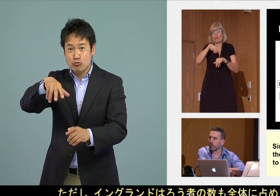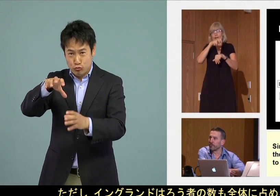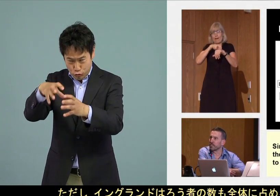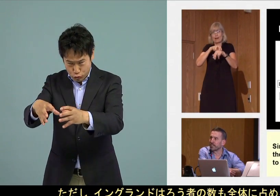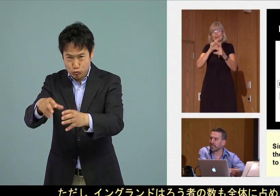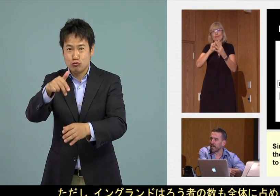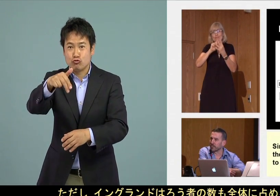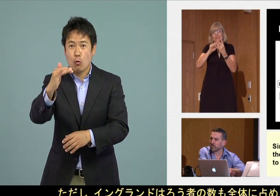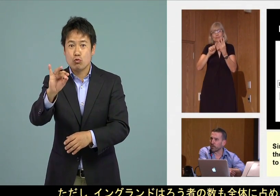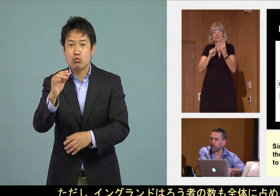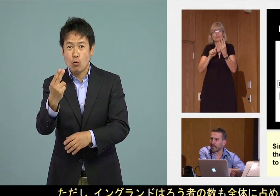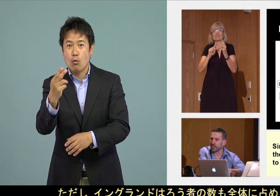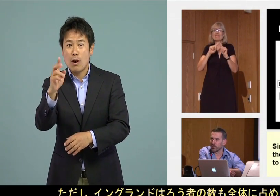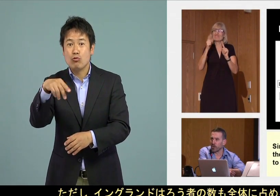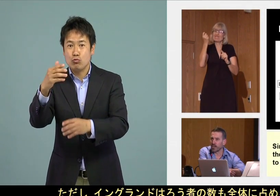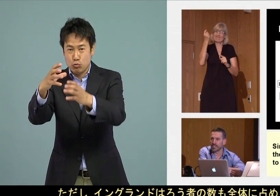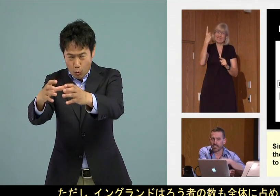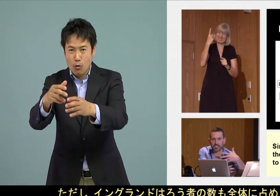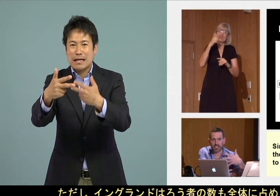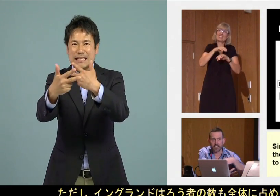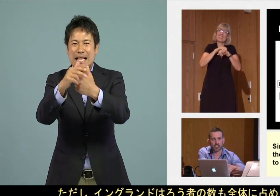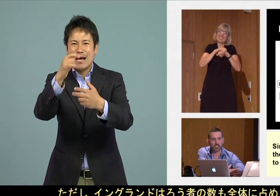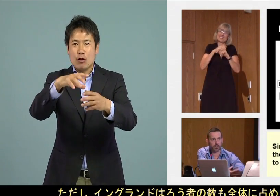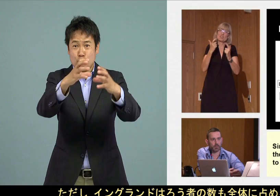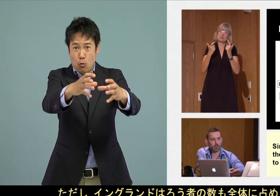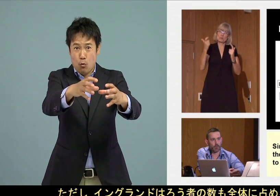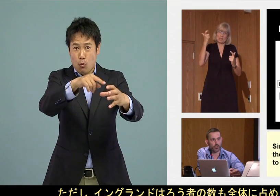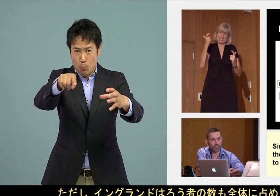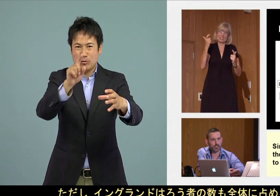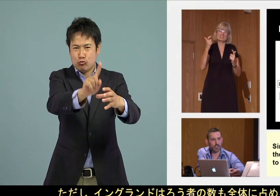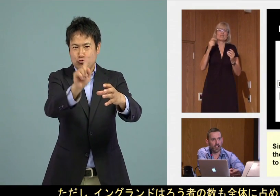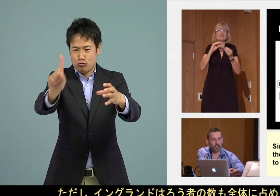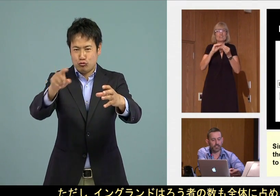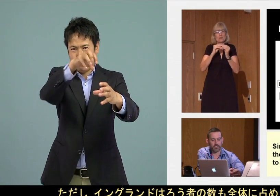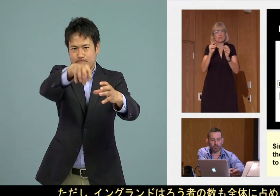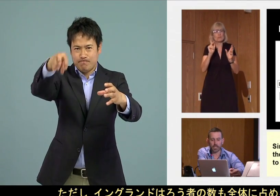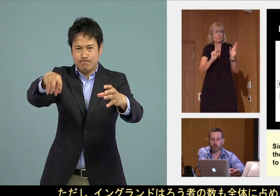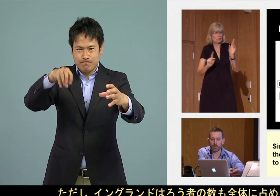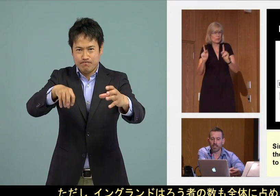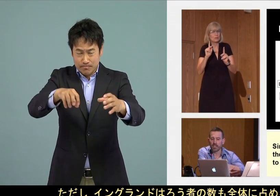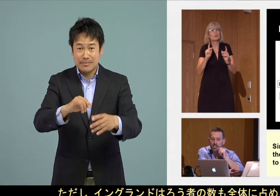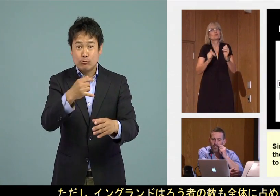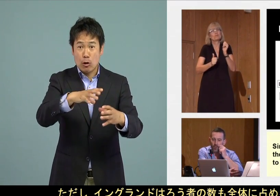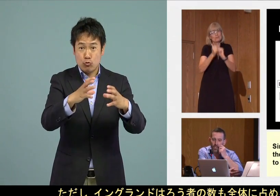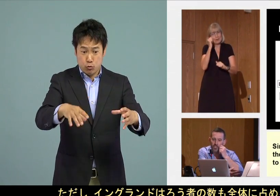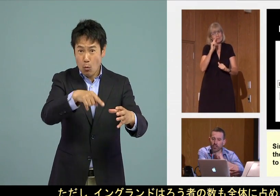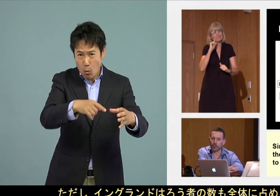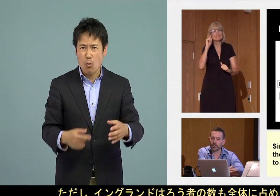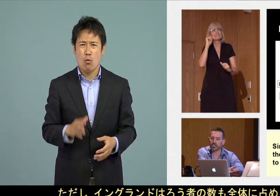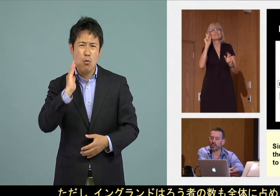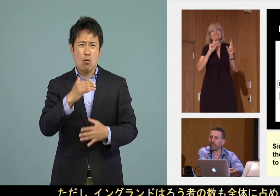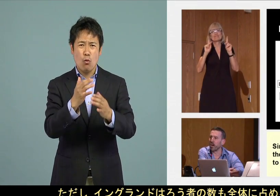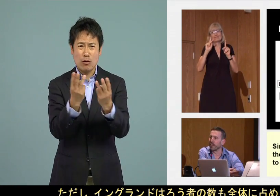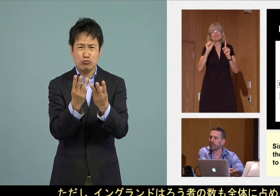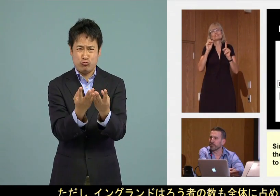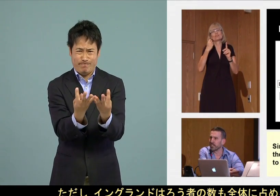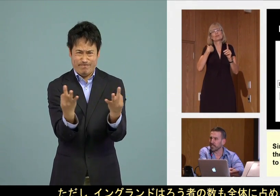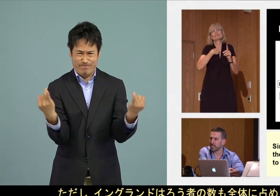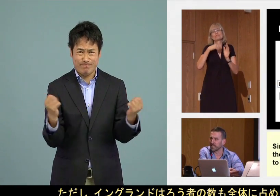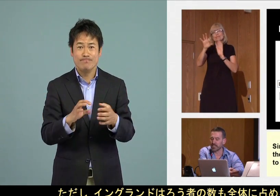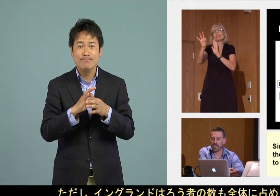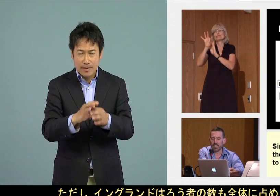England, however, is the largest population-wise, has the largest proportion of deaf people, so we chose